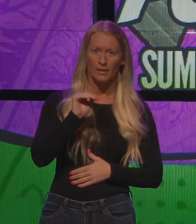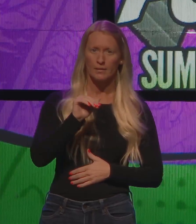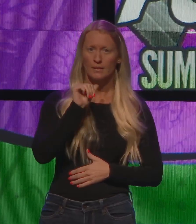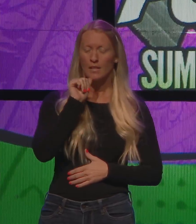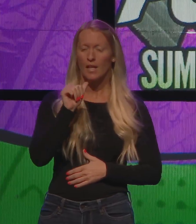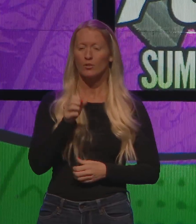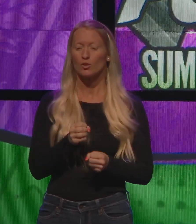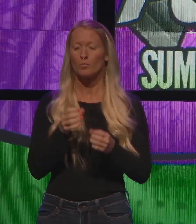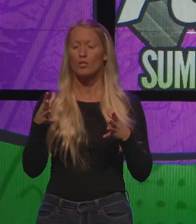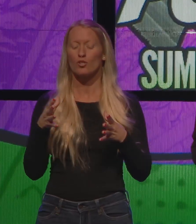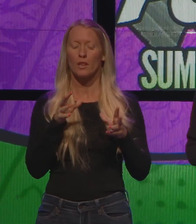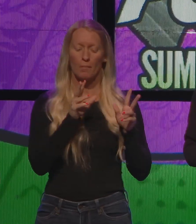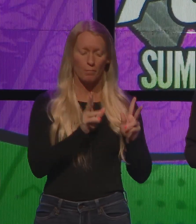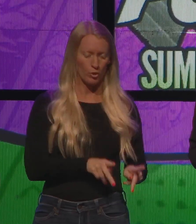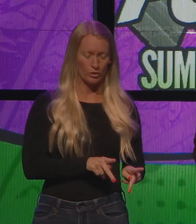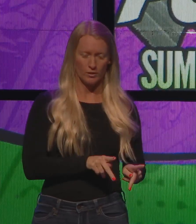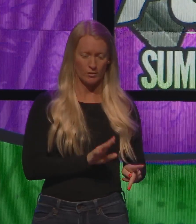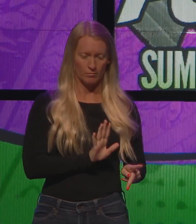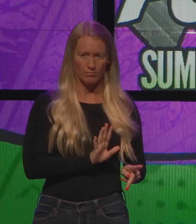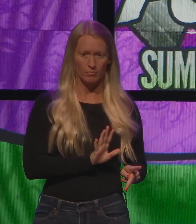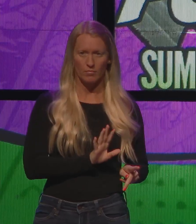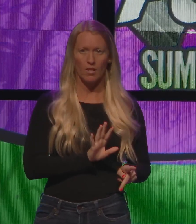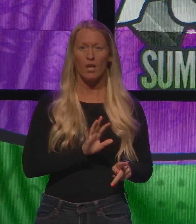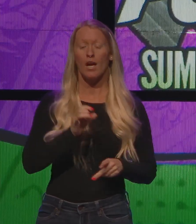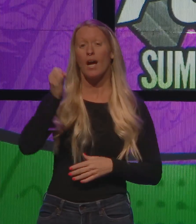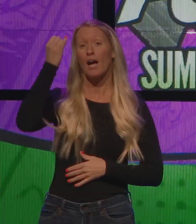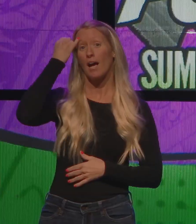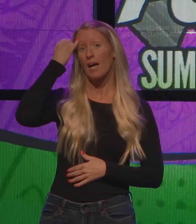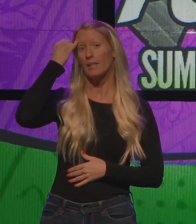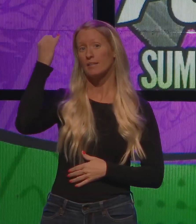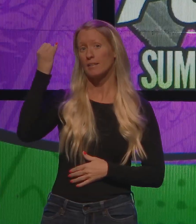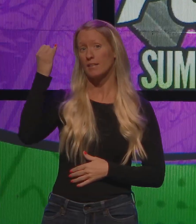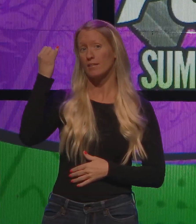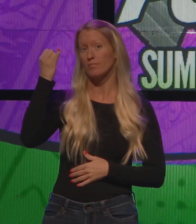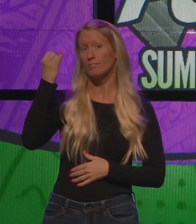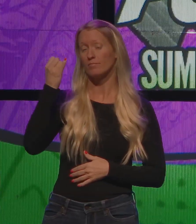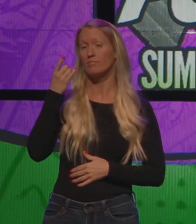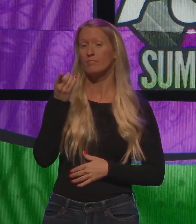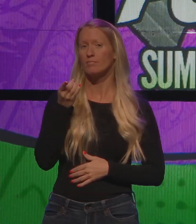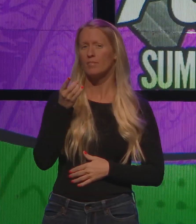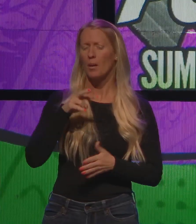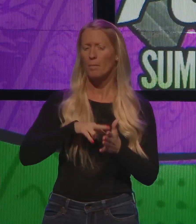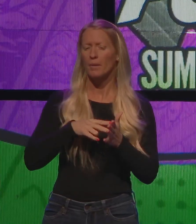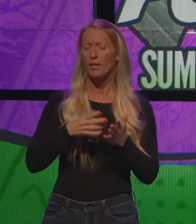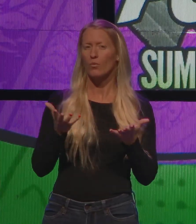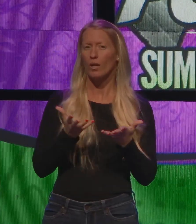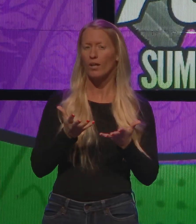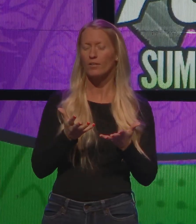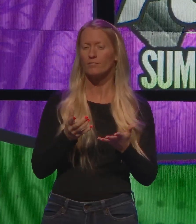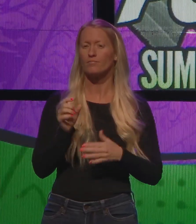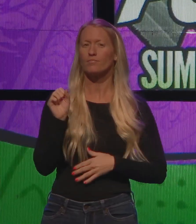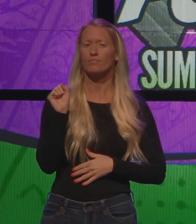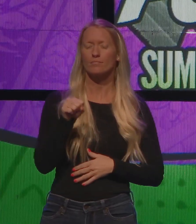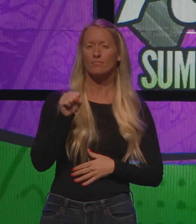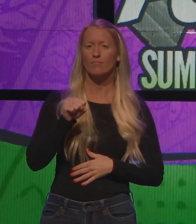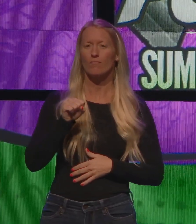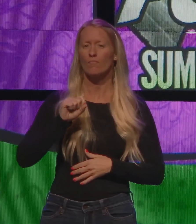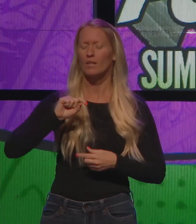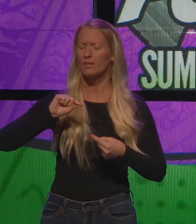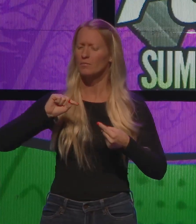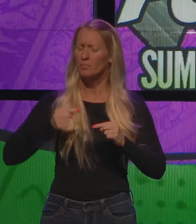it is about the idea. What do I mean by that? What I mean is that, yeah, there are some very, very